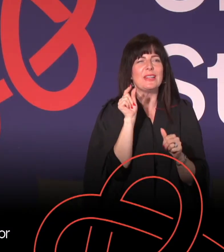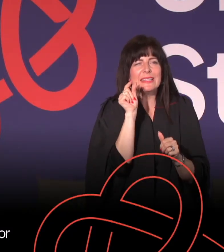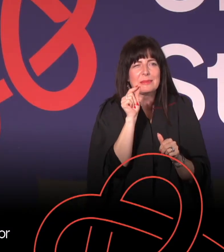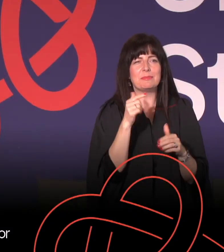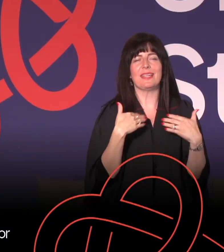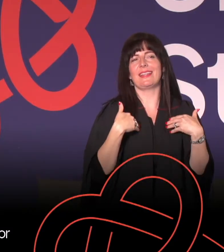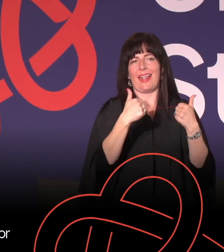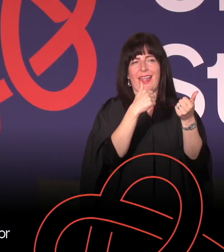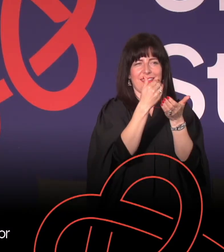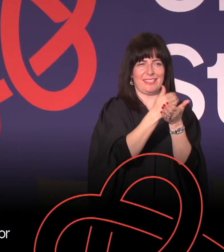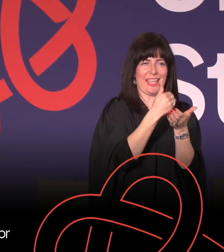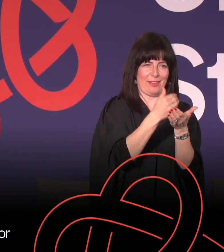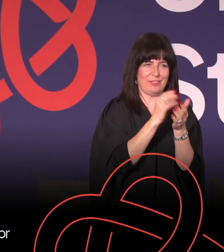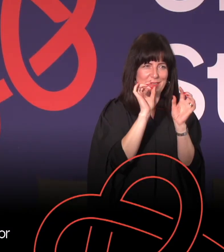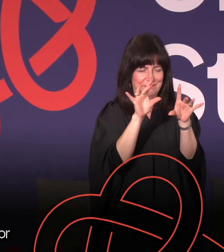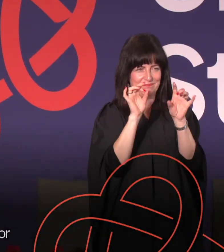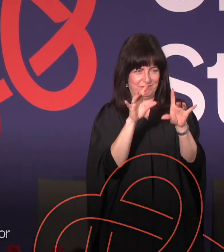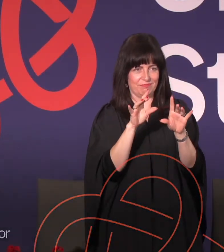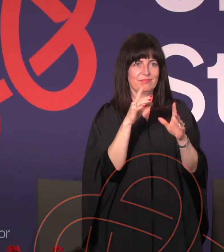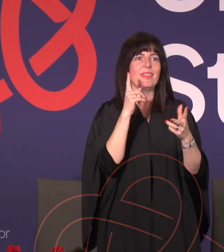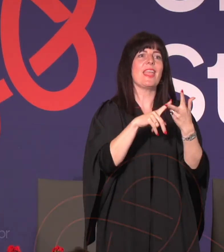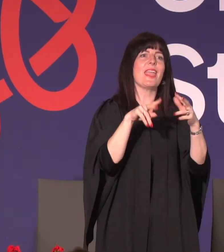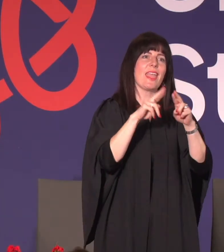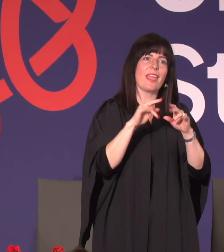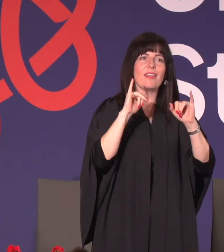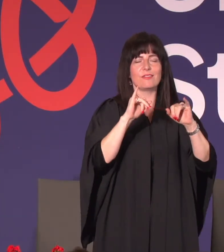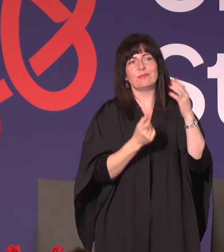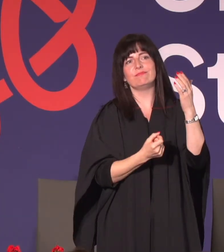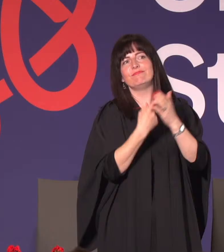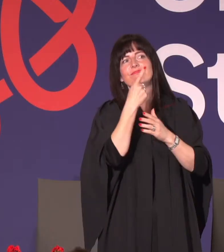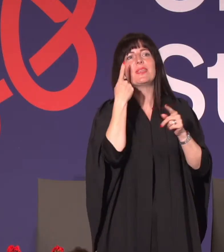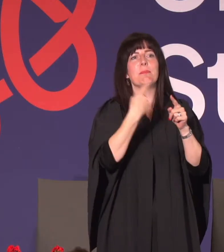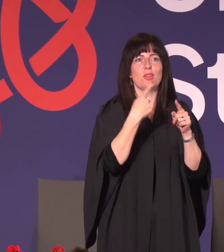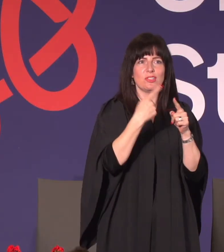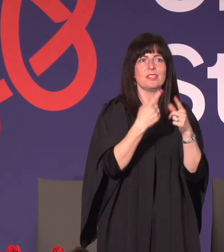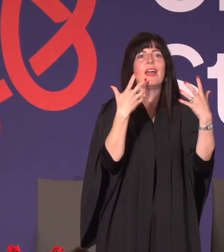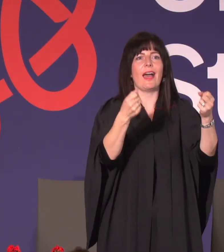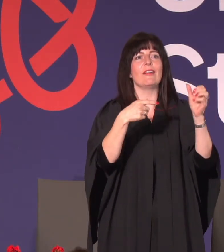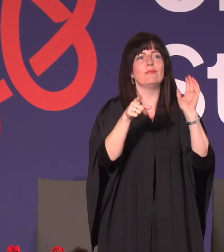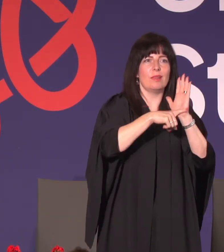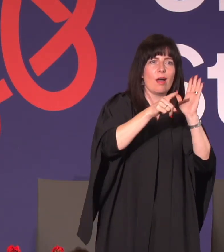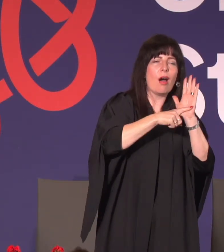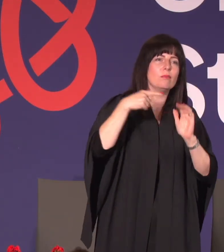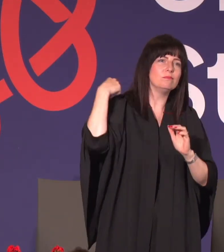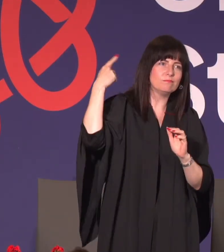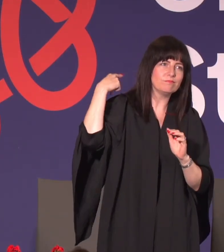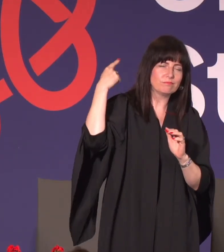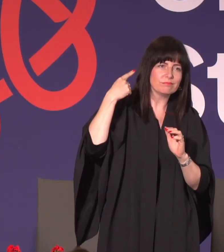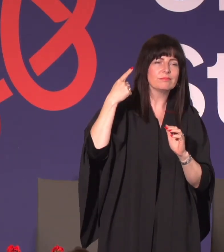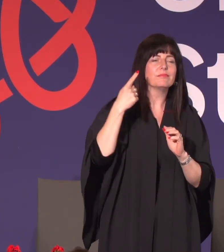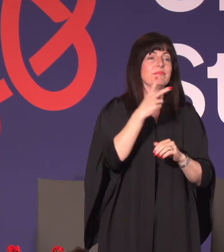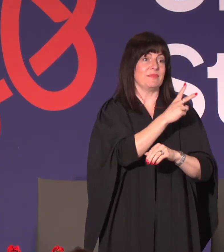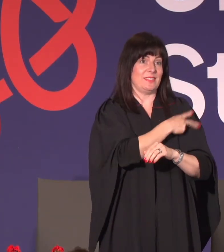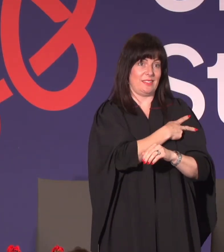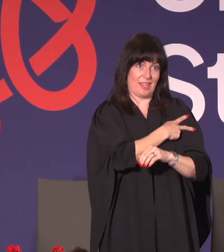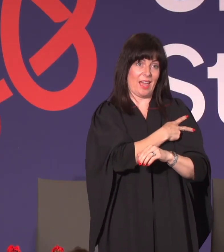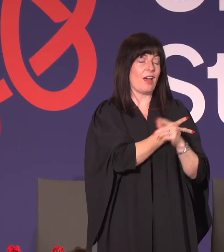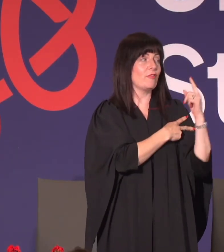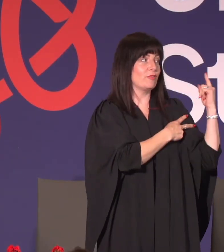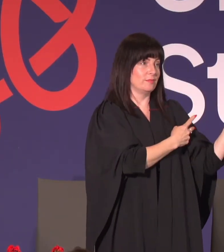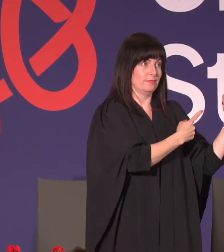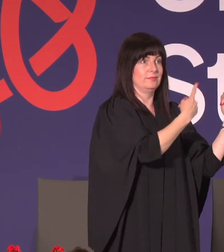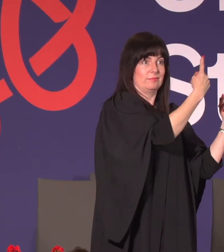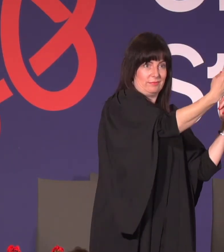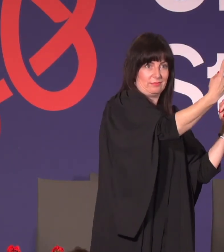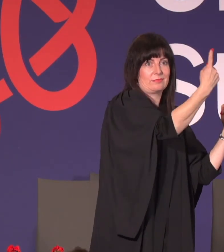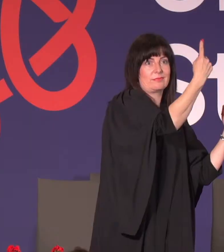and safety. In the unlikely event of an emergency, an alarm will sound. Marshals at each of the emergency